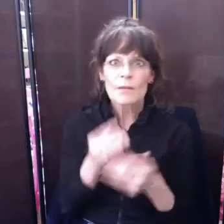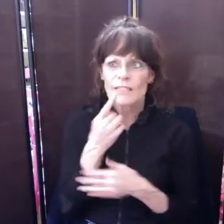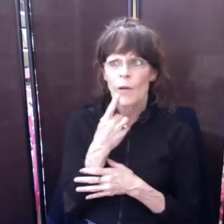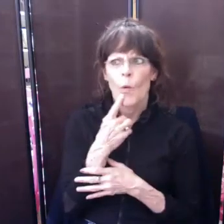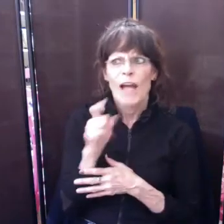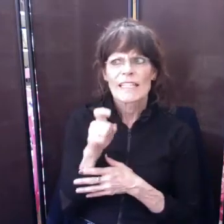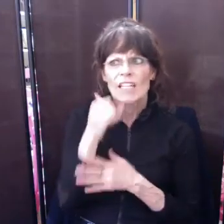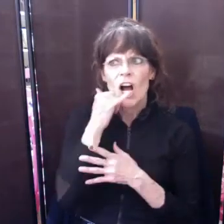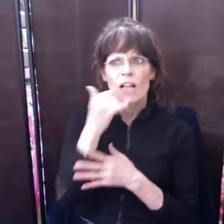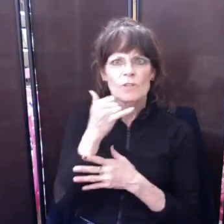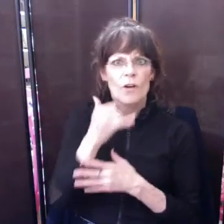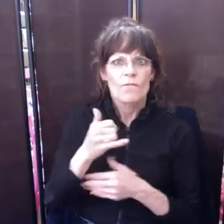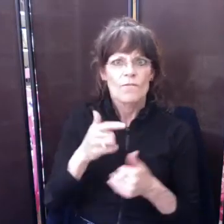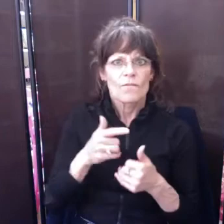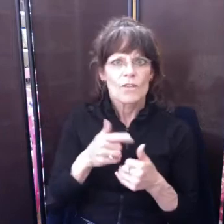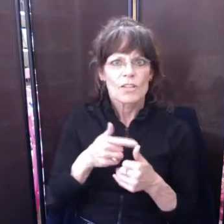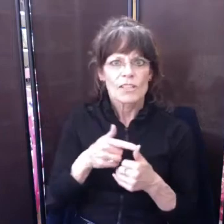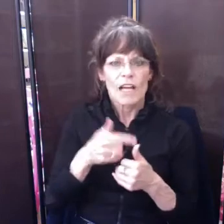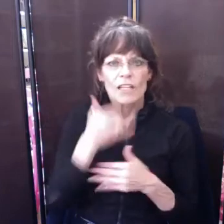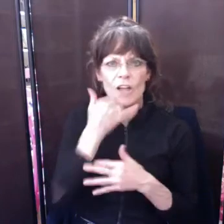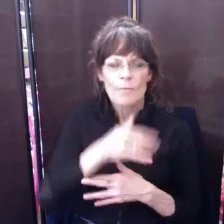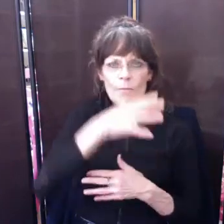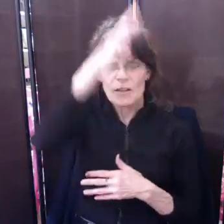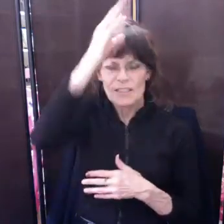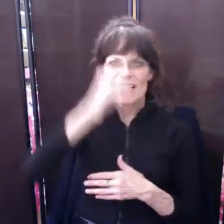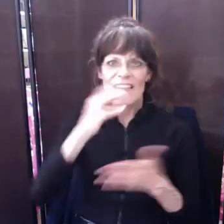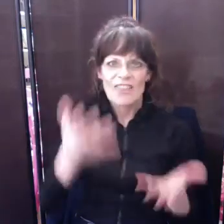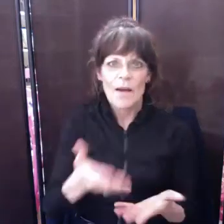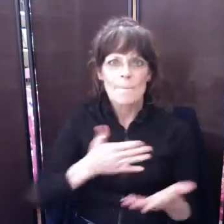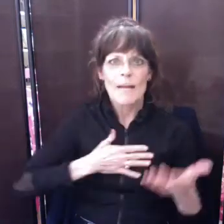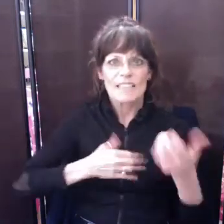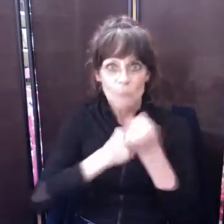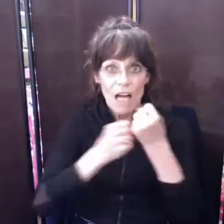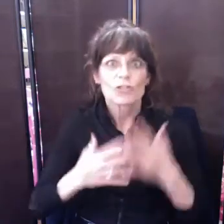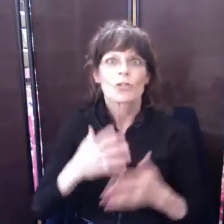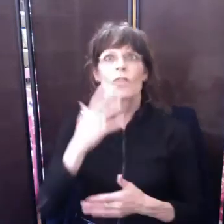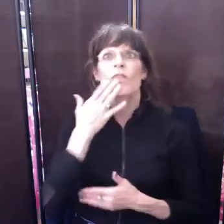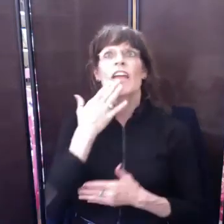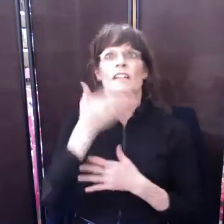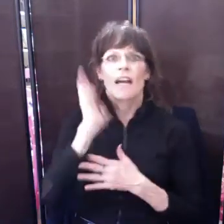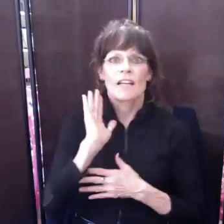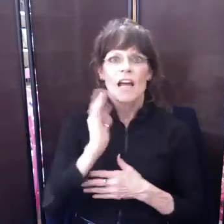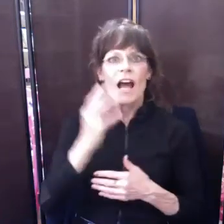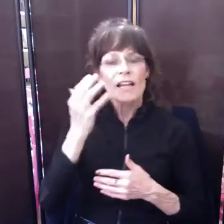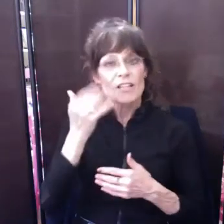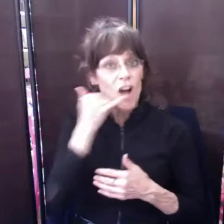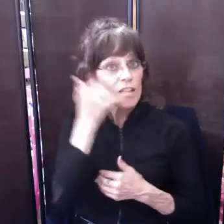called my parents who weren't home, thank God. I called my sponsor who was home, thank God. I called a couple of people I knew who had adopted